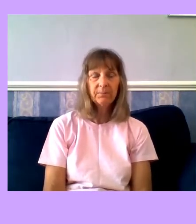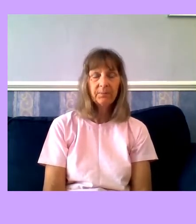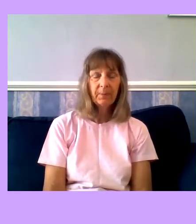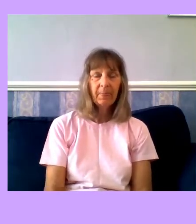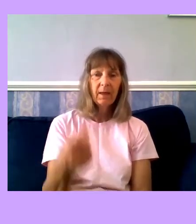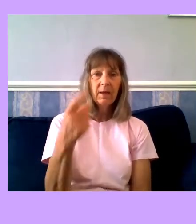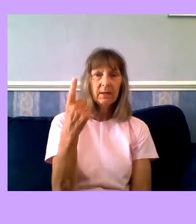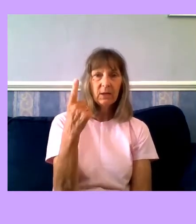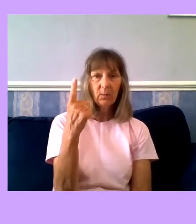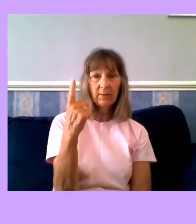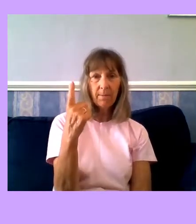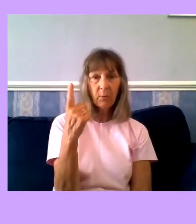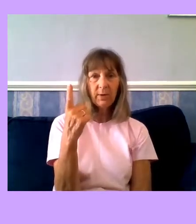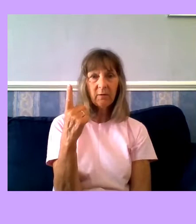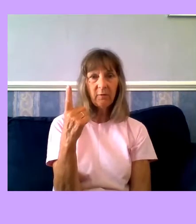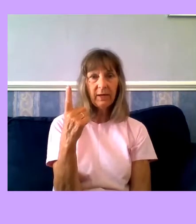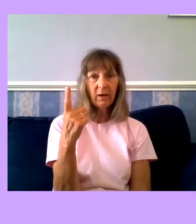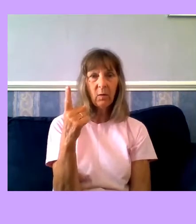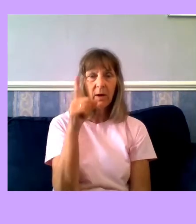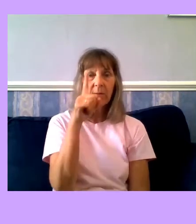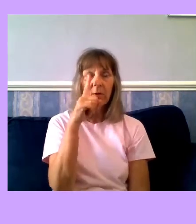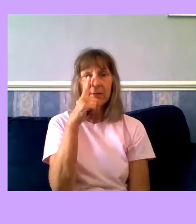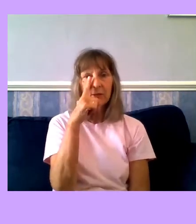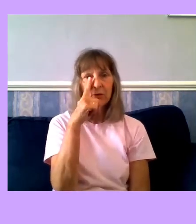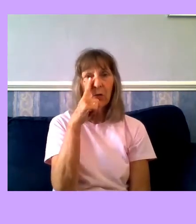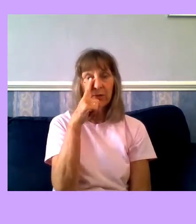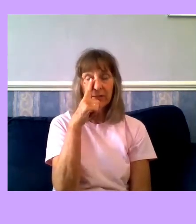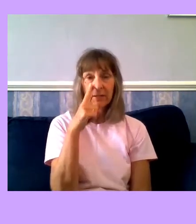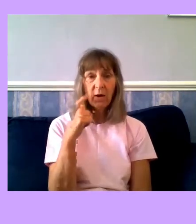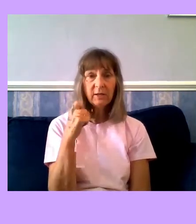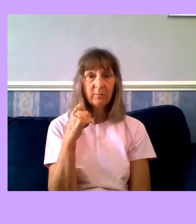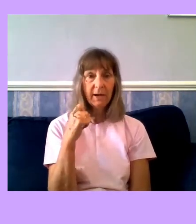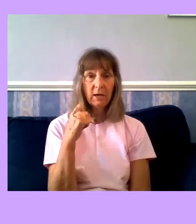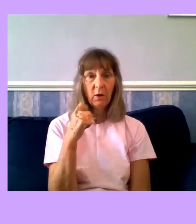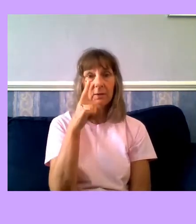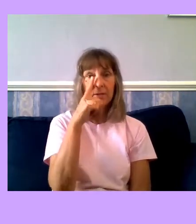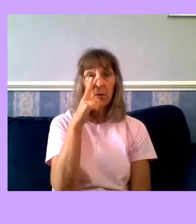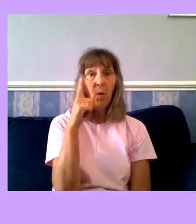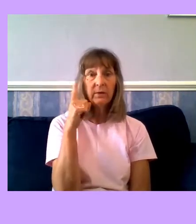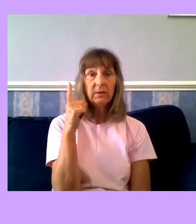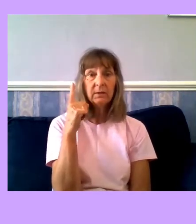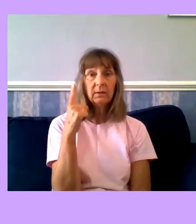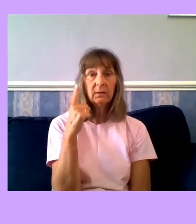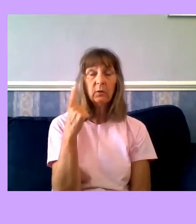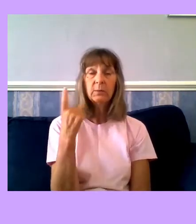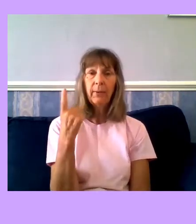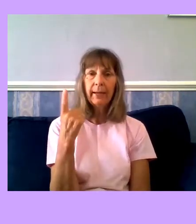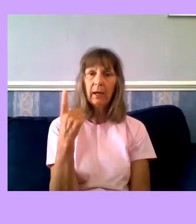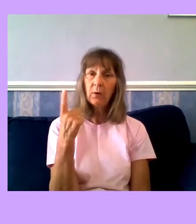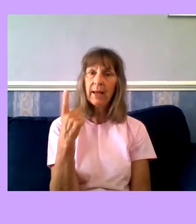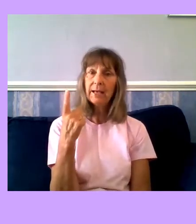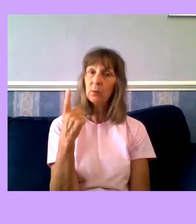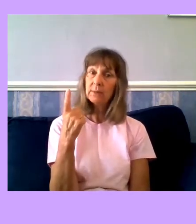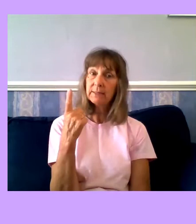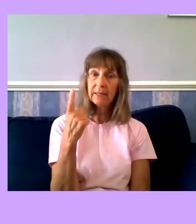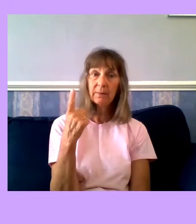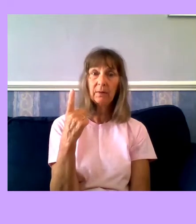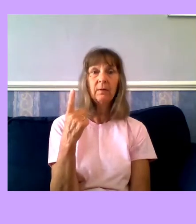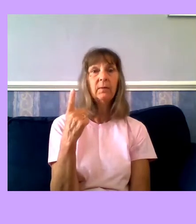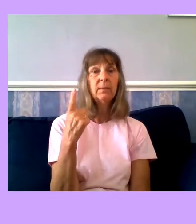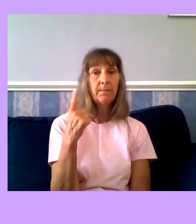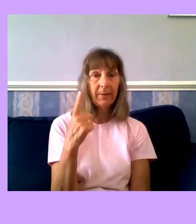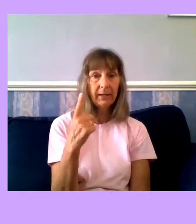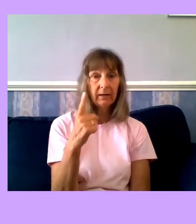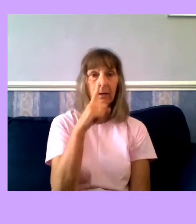nose. So with my pointy finger, all I'm going to do is stroke the side of my nose once. Pink only has one